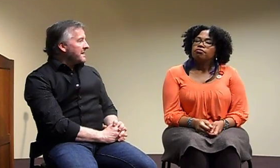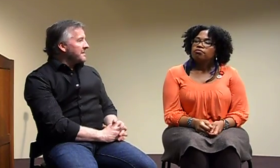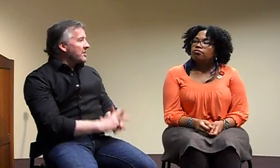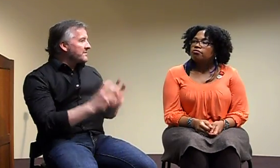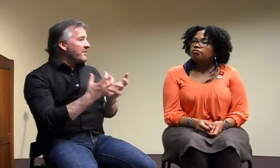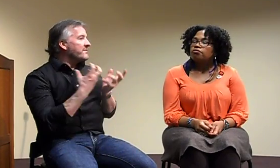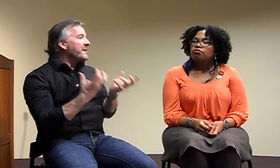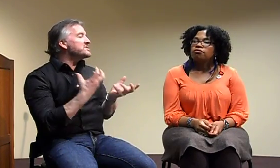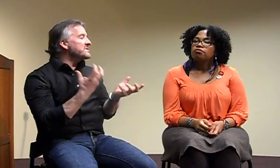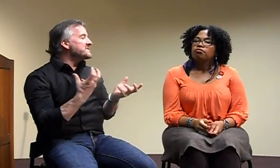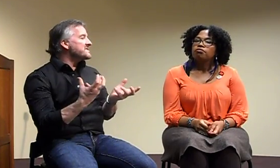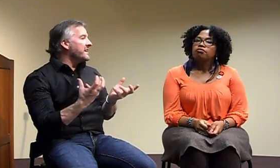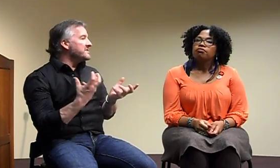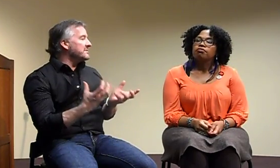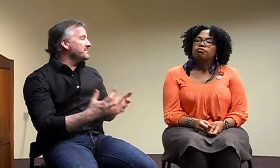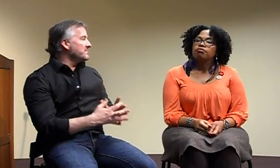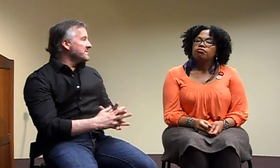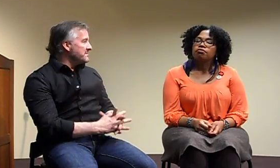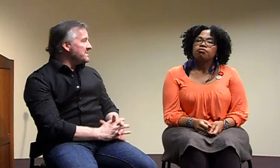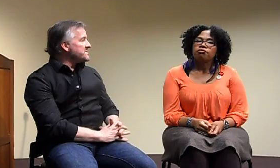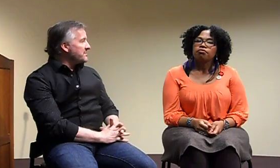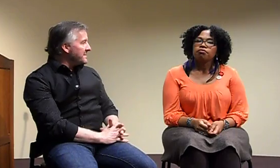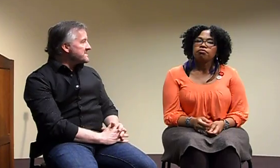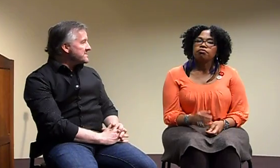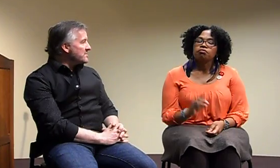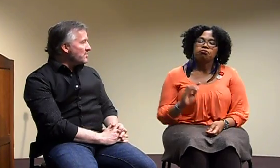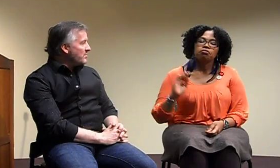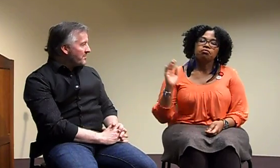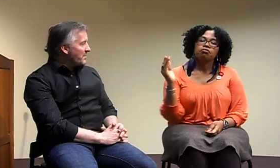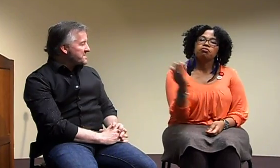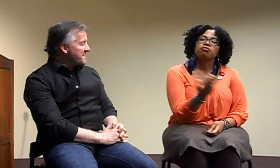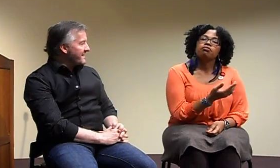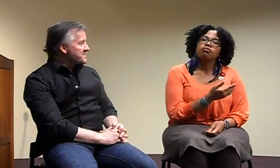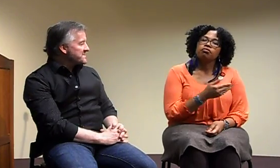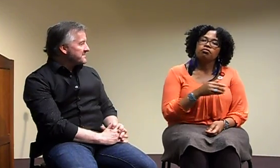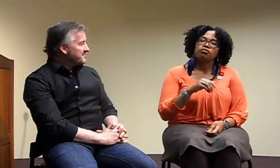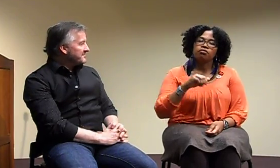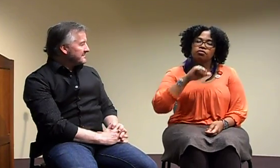a lot of our affection is tied up with the music we listened to when we were teenagers.